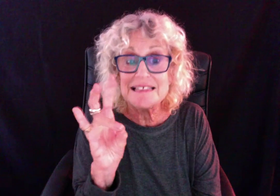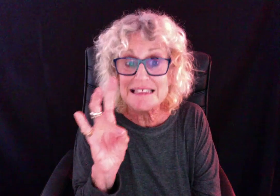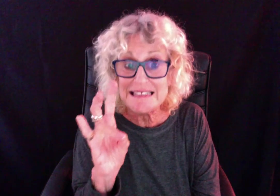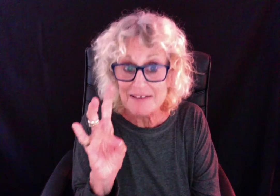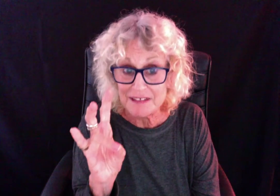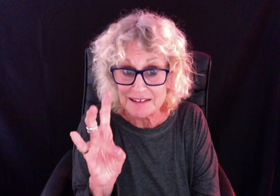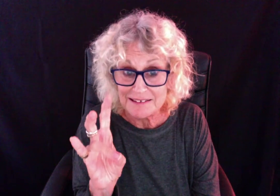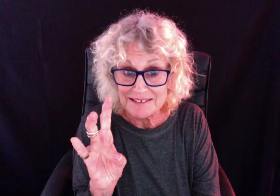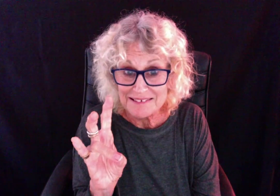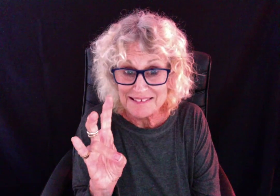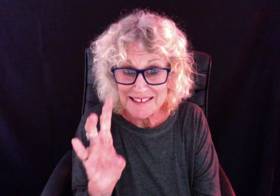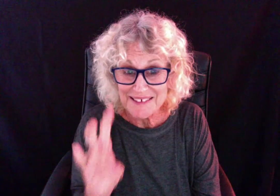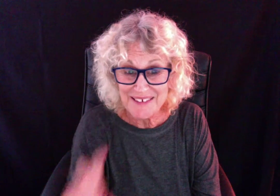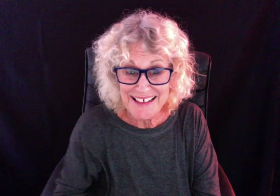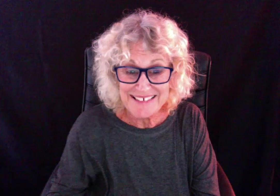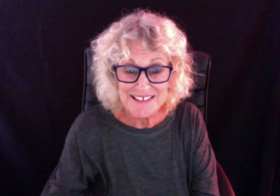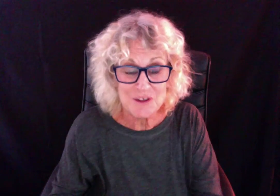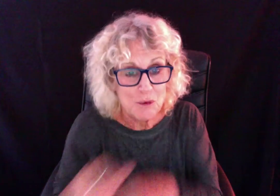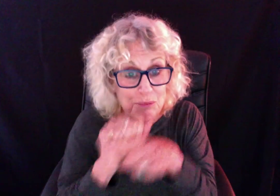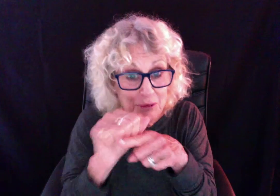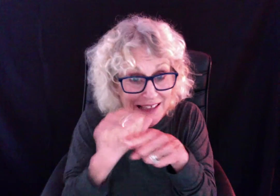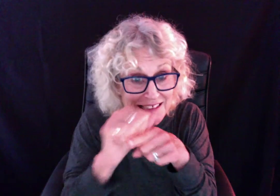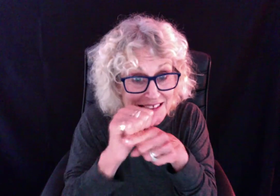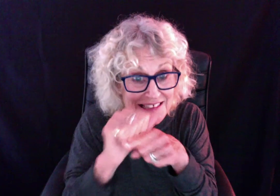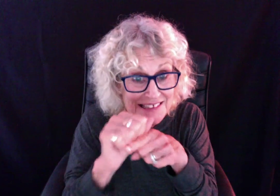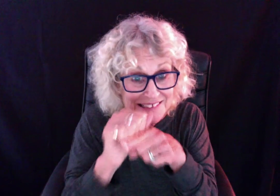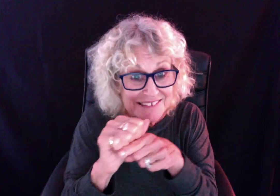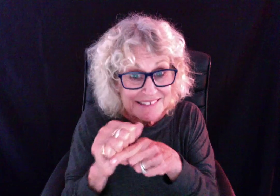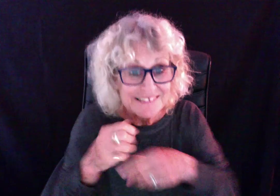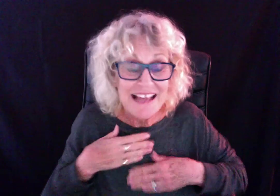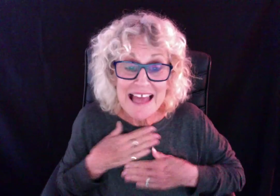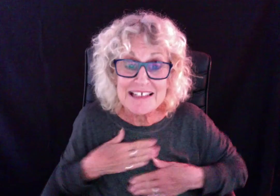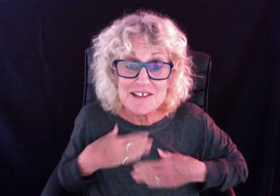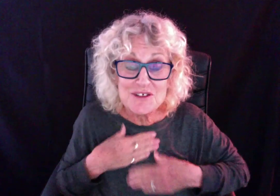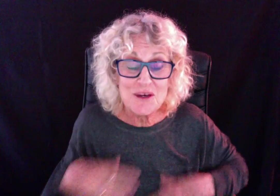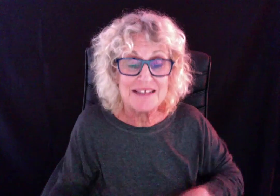7. Okay, so practice and enjoy.